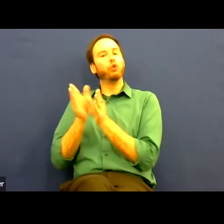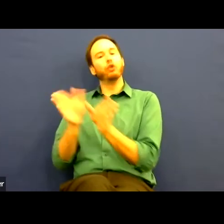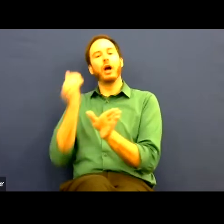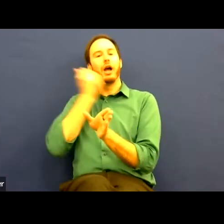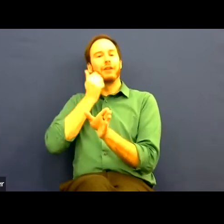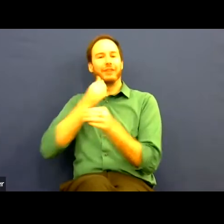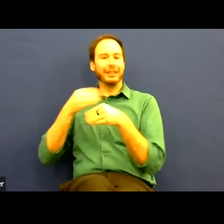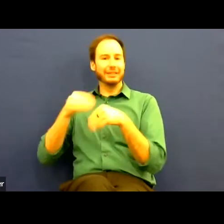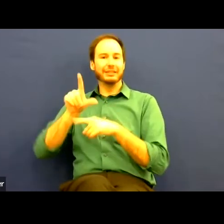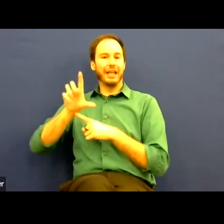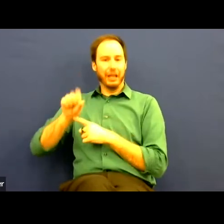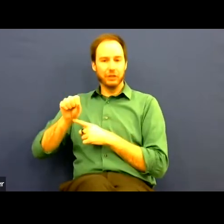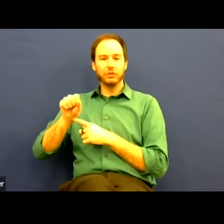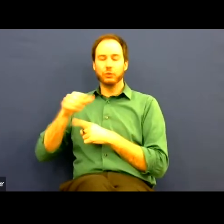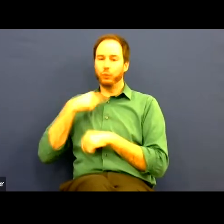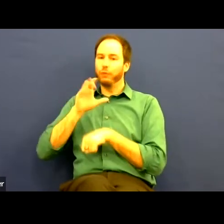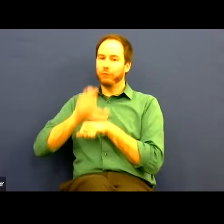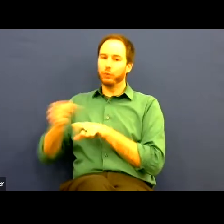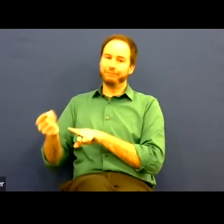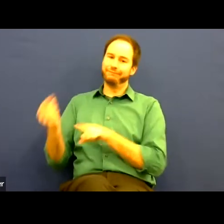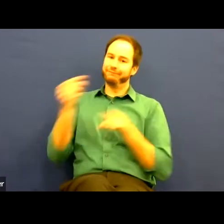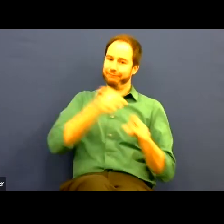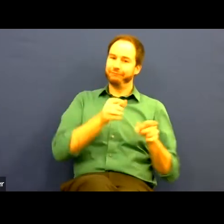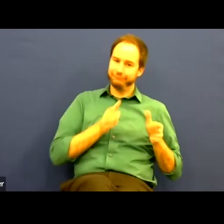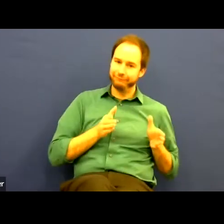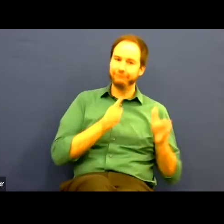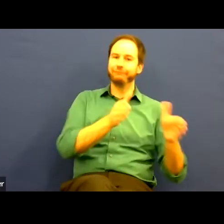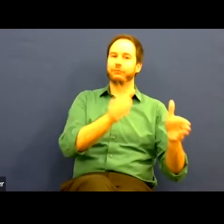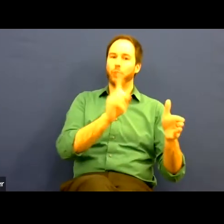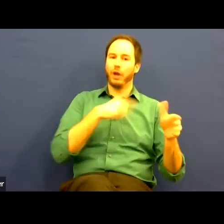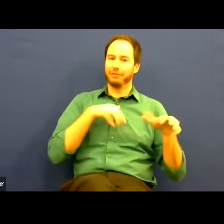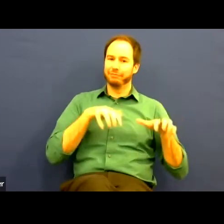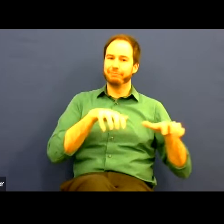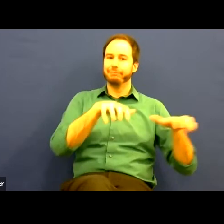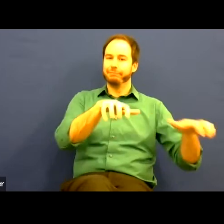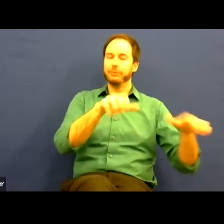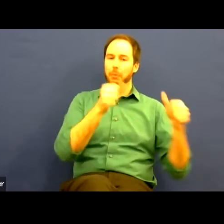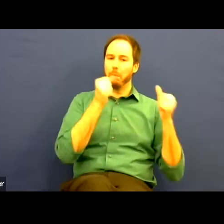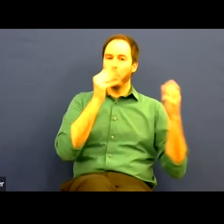sales, you know, where there are showrooms or